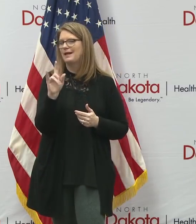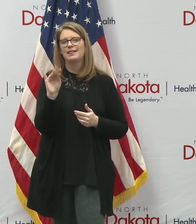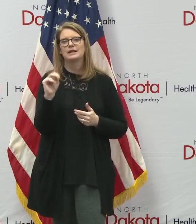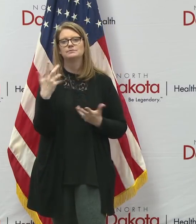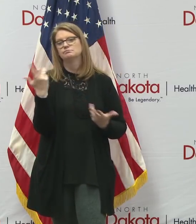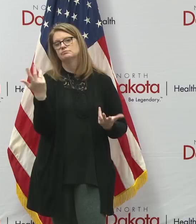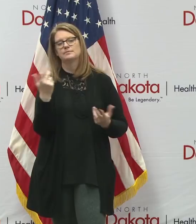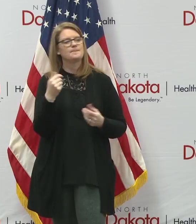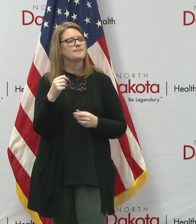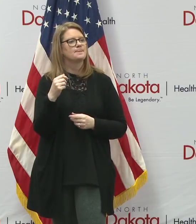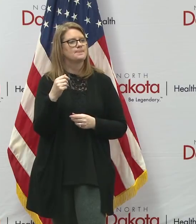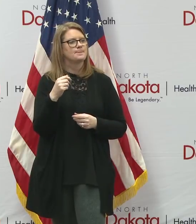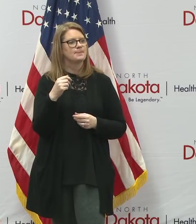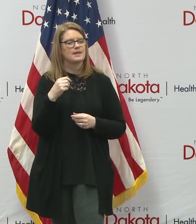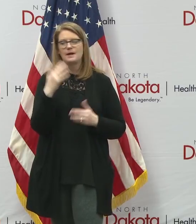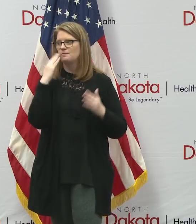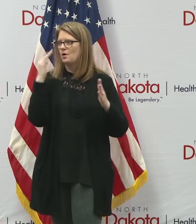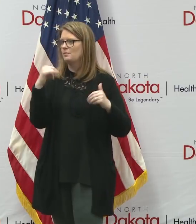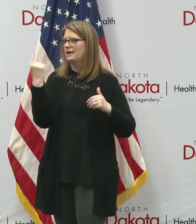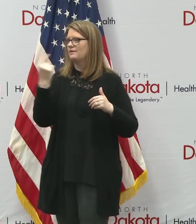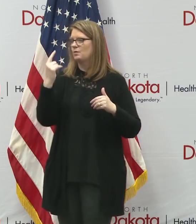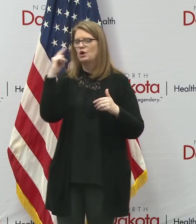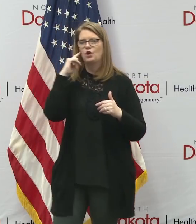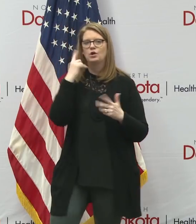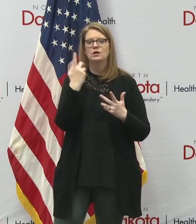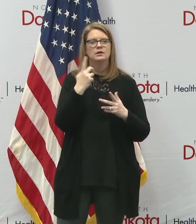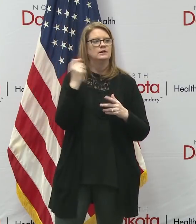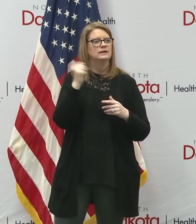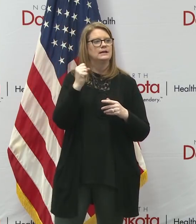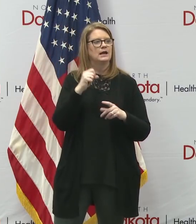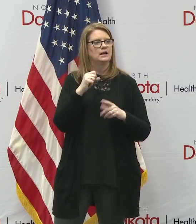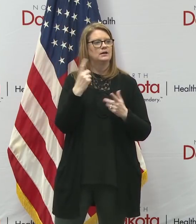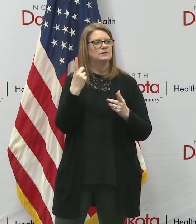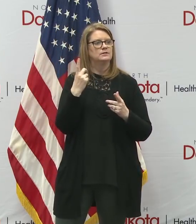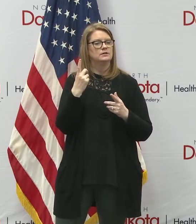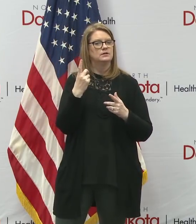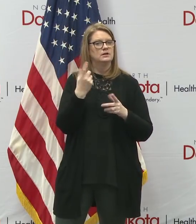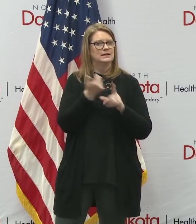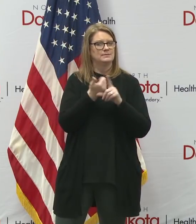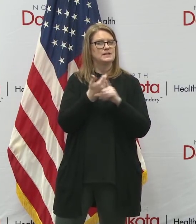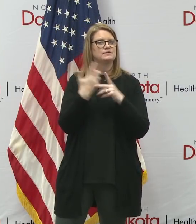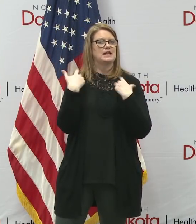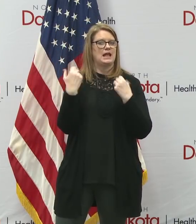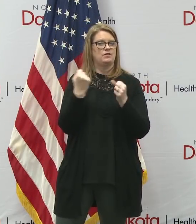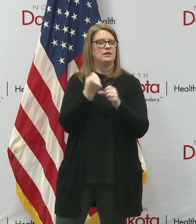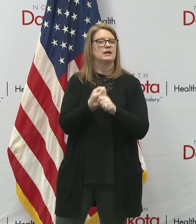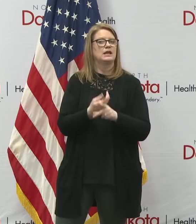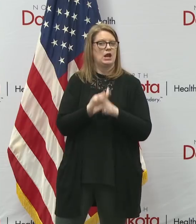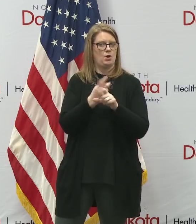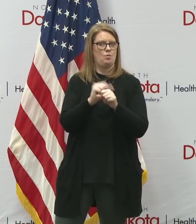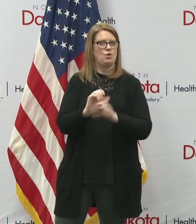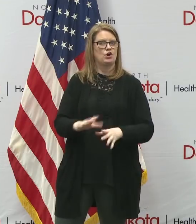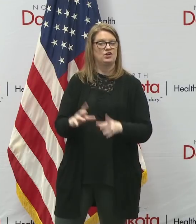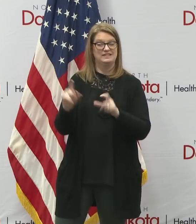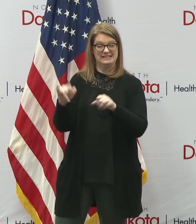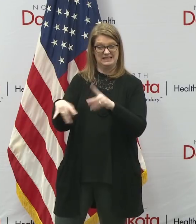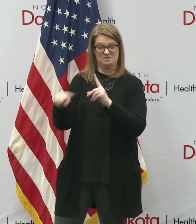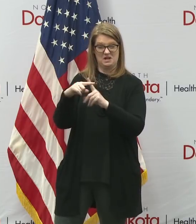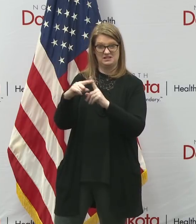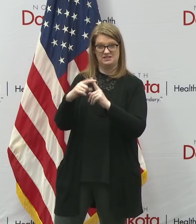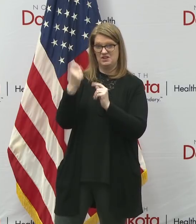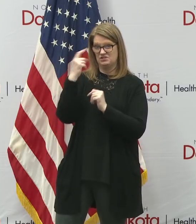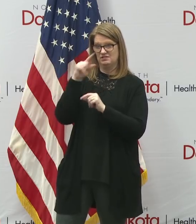for Mylynn. I'm hoping everyone heard that question, but yeah, it was reported that there was a healthcare worker that tested positive that had been working at